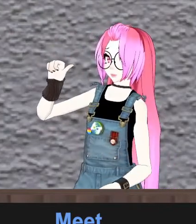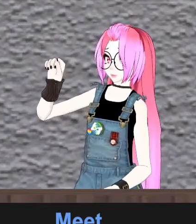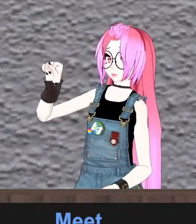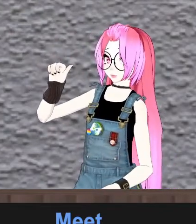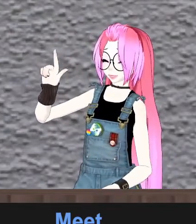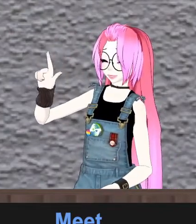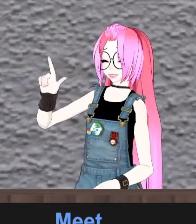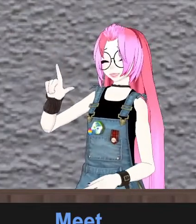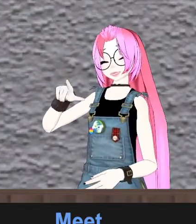one that moves.